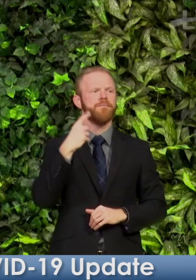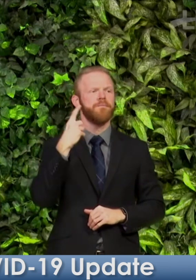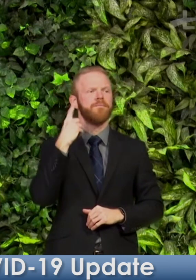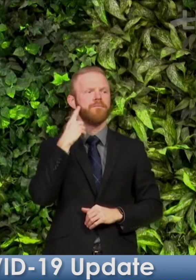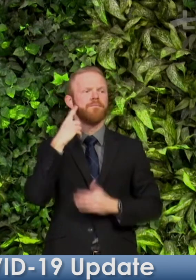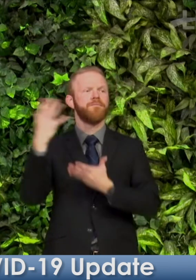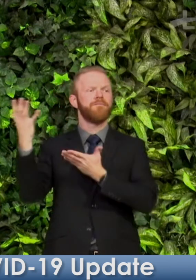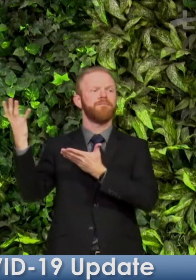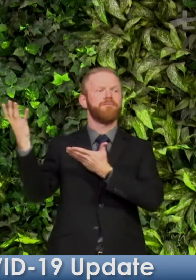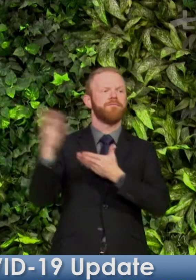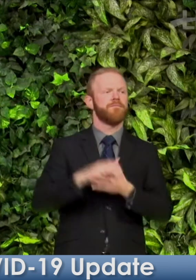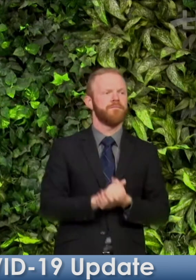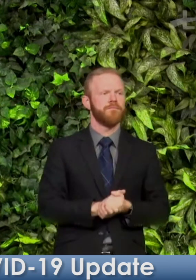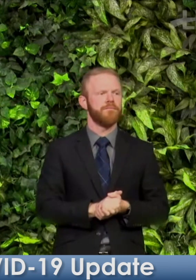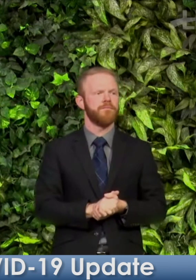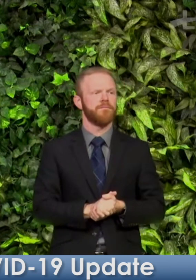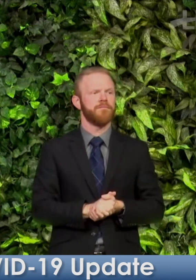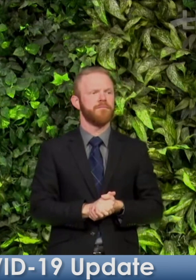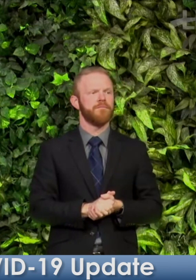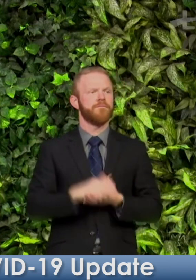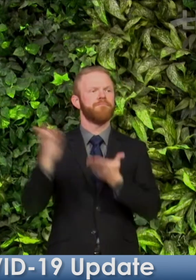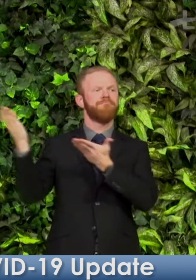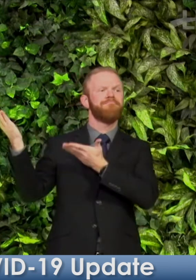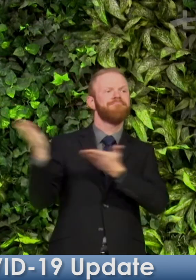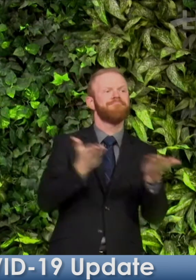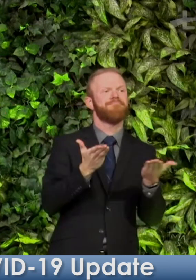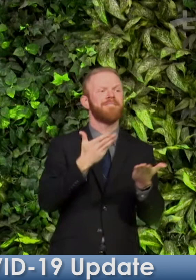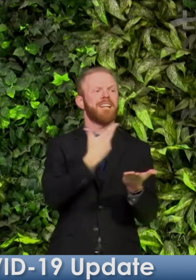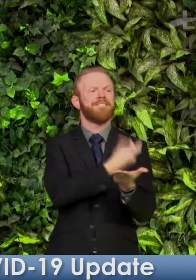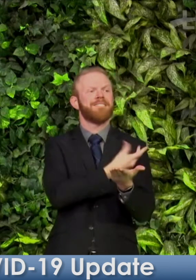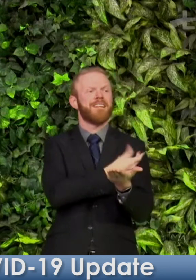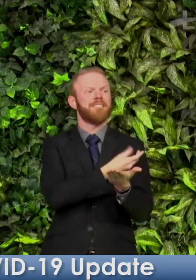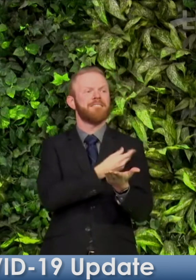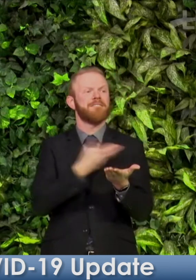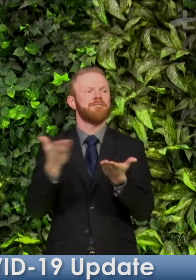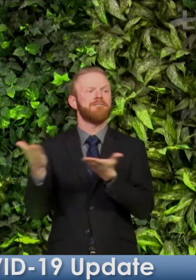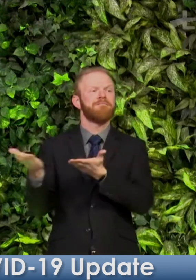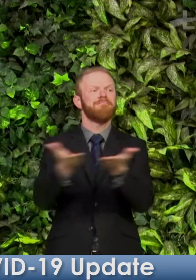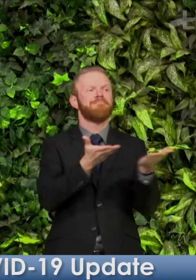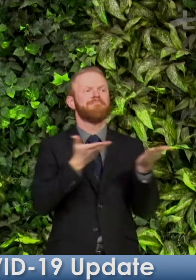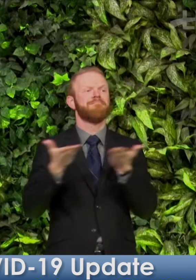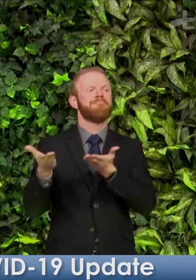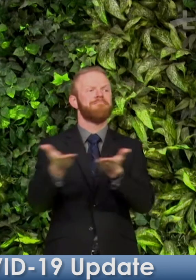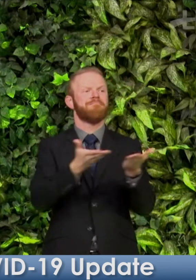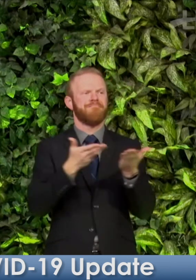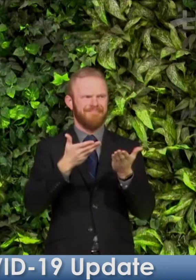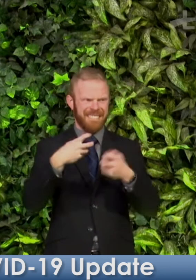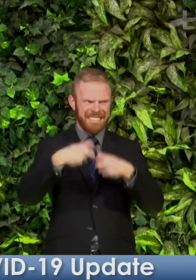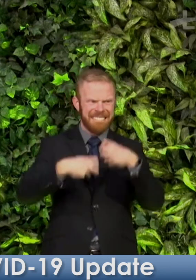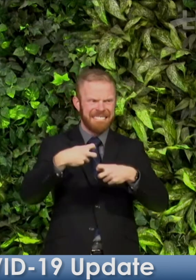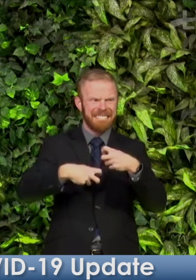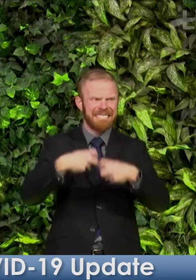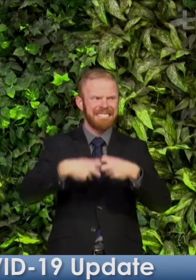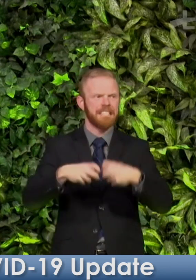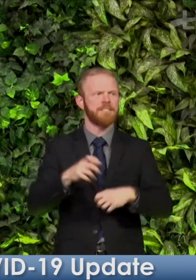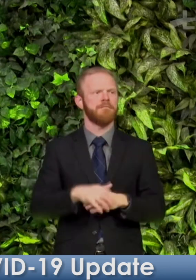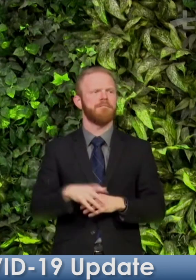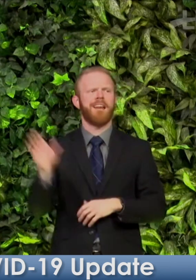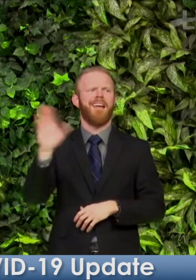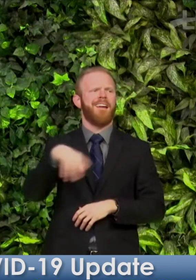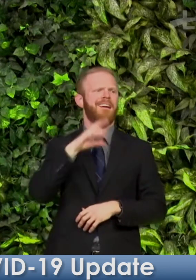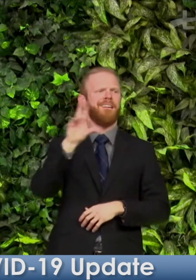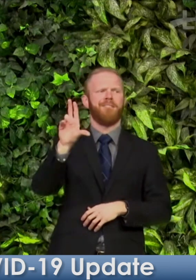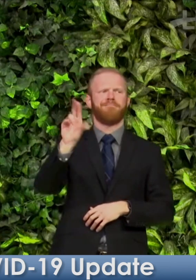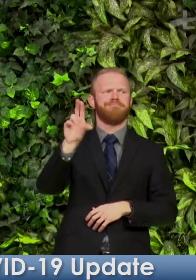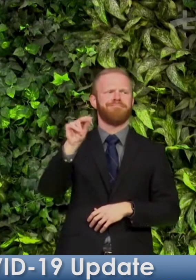Is it a distraction? Has it changed how you're moving forward? Thank you. we're focused every single day on getting more doses into people's